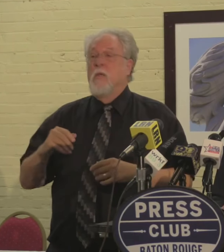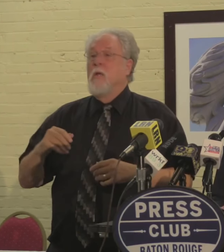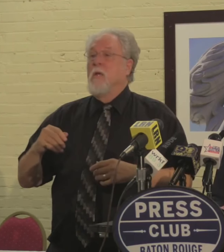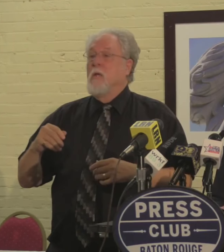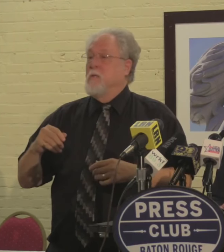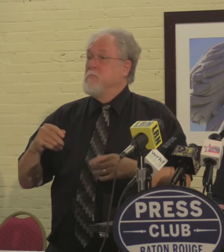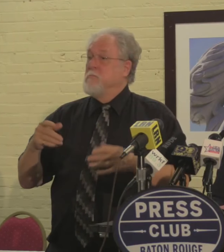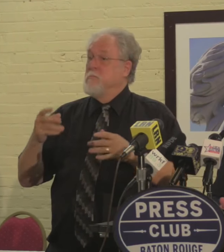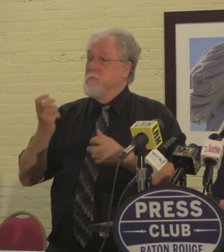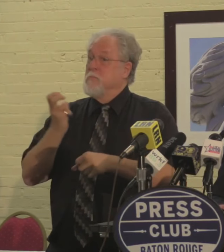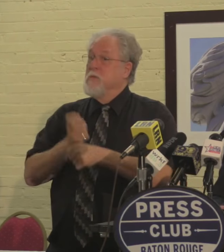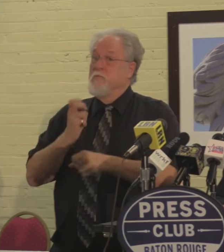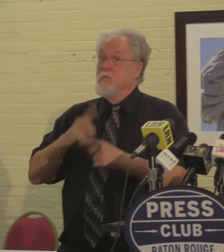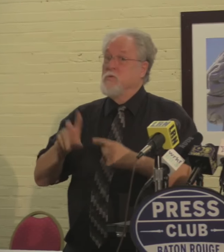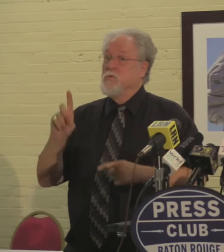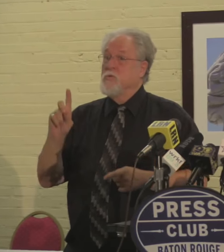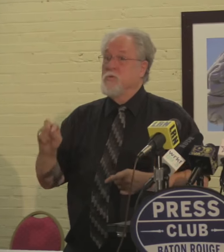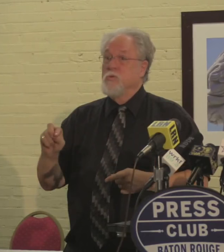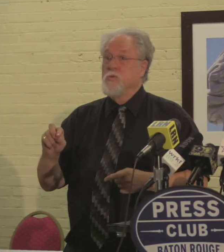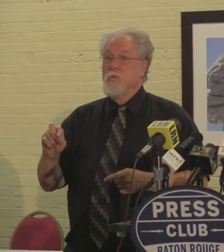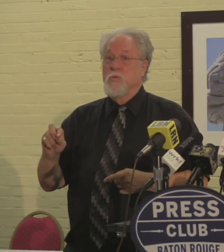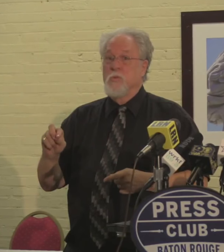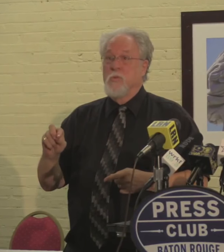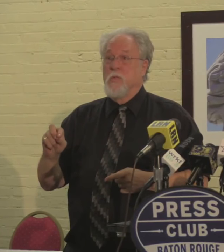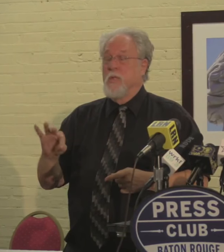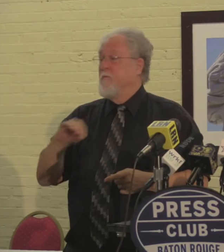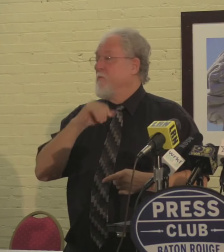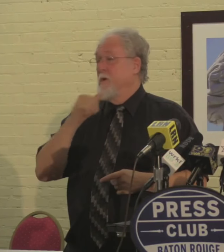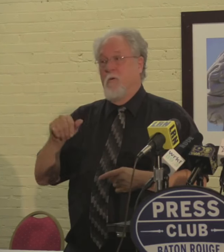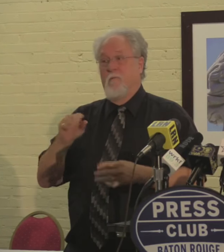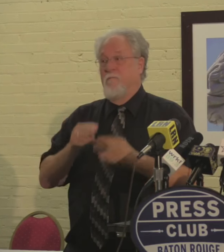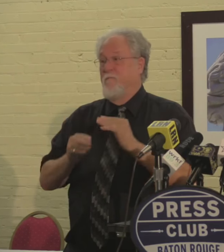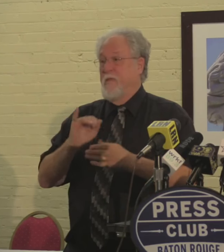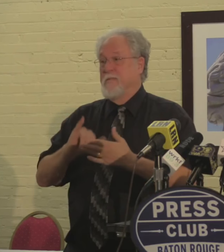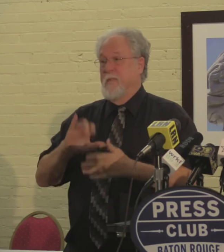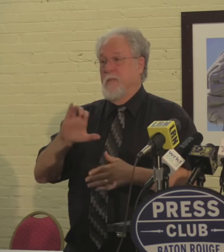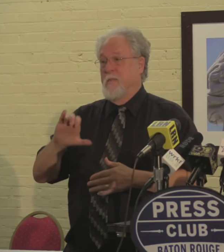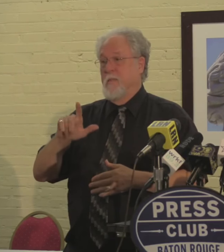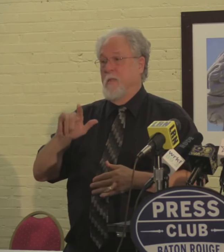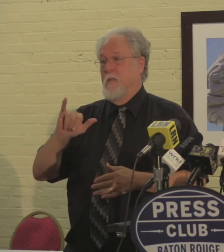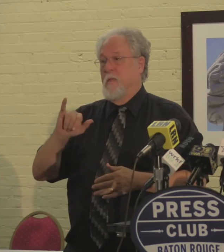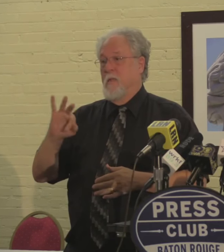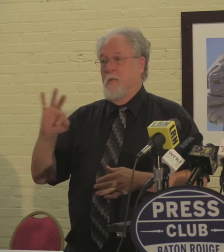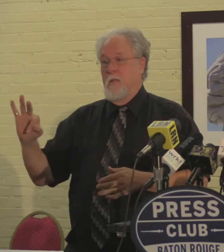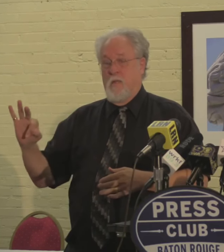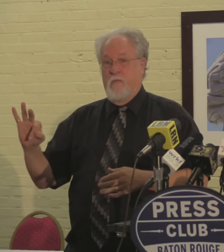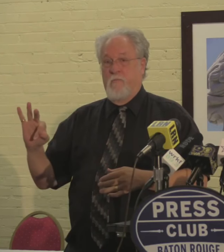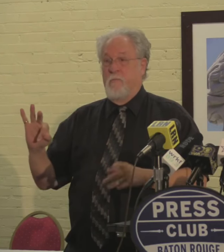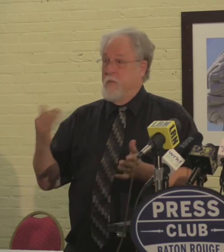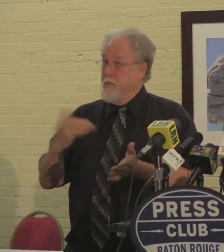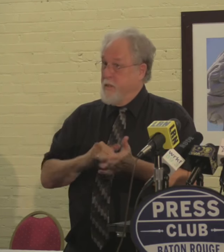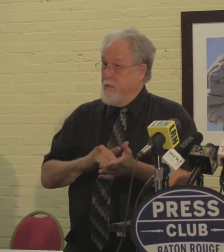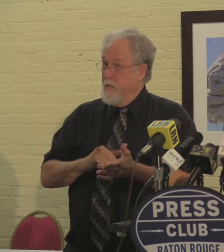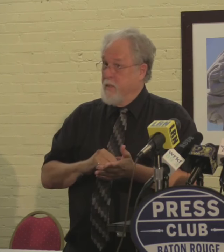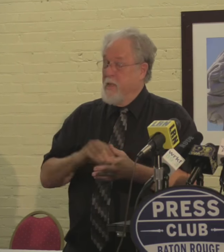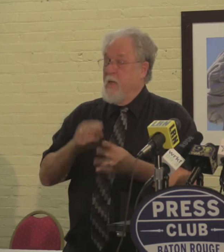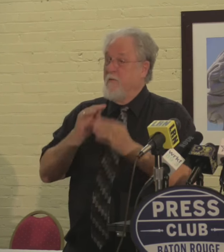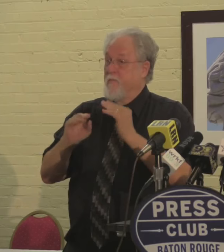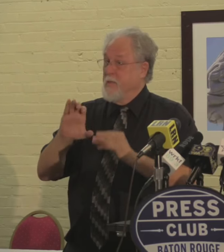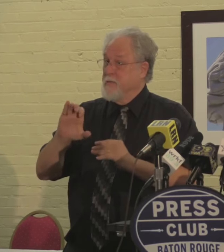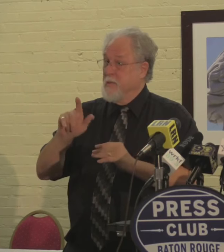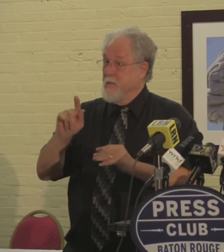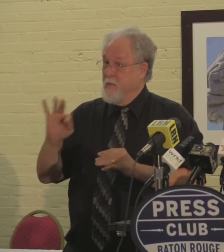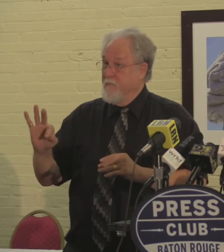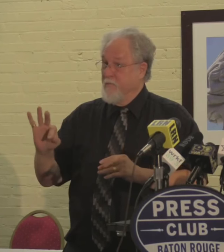that will be very difficult to do if we don't fix the cliff. And I'll repeat again, fixing the cliff